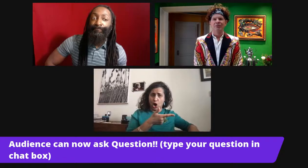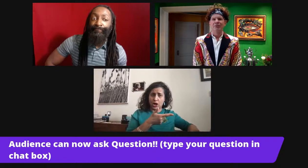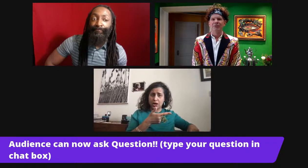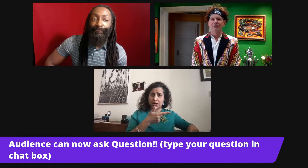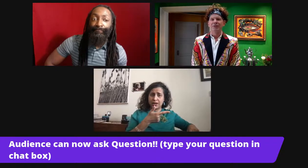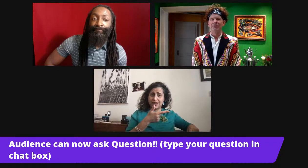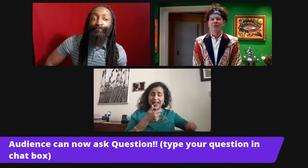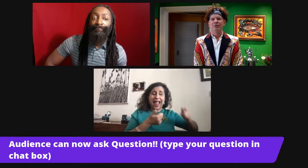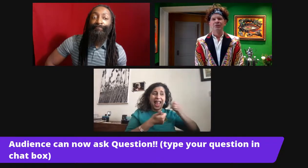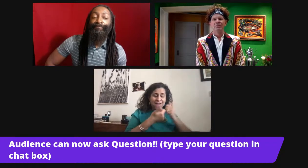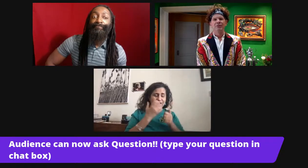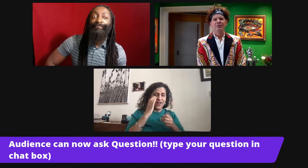corpses and